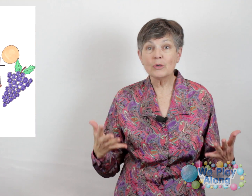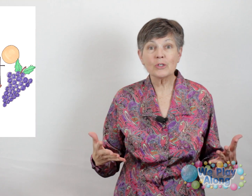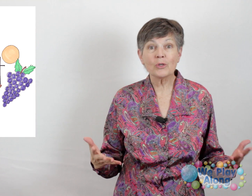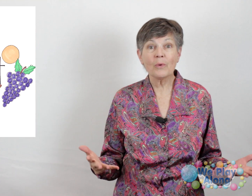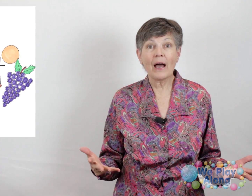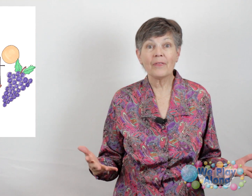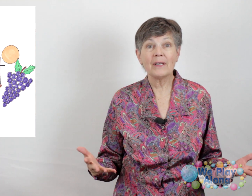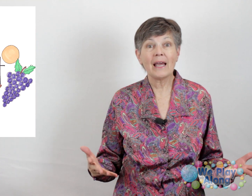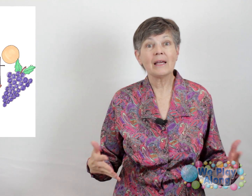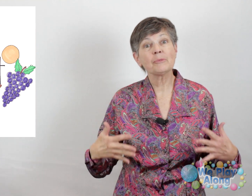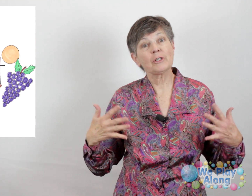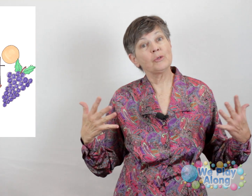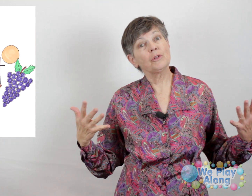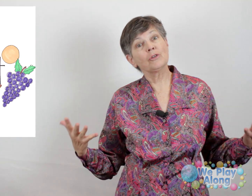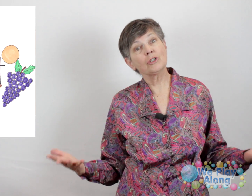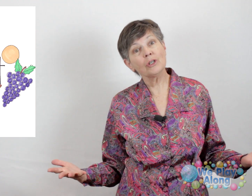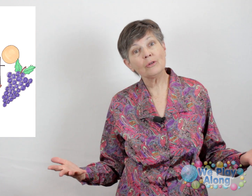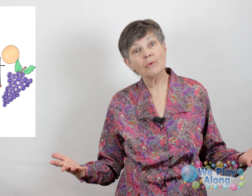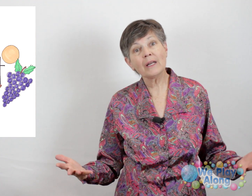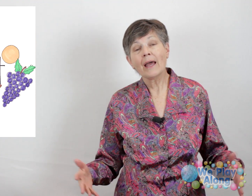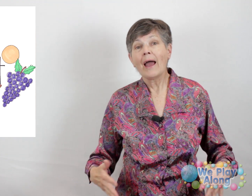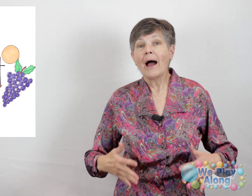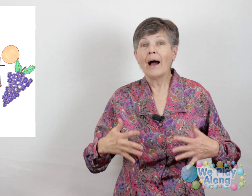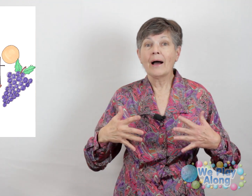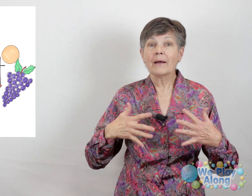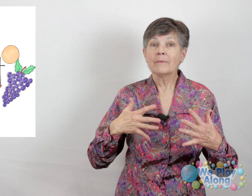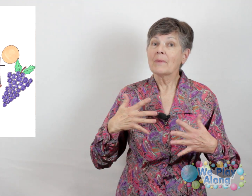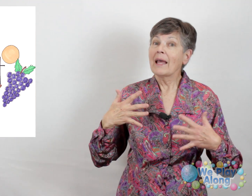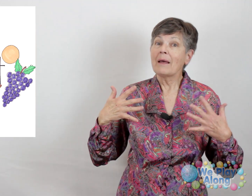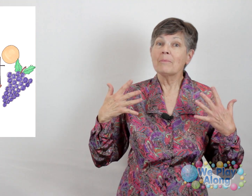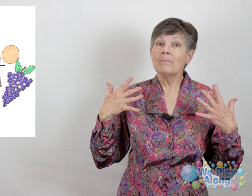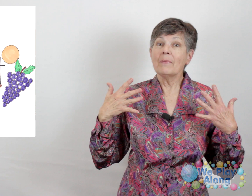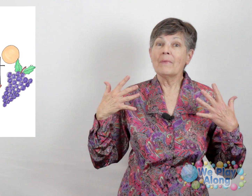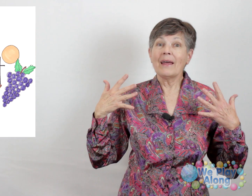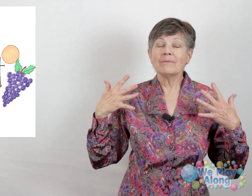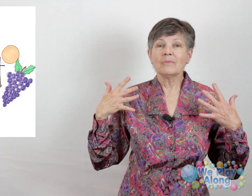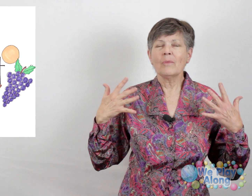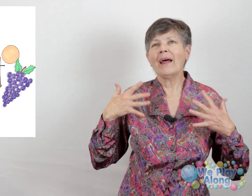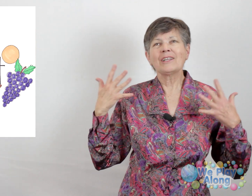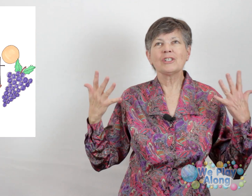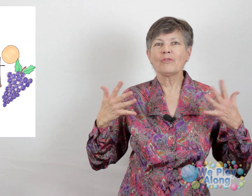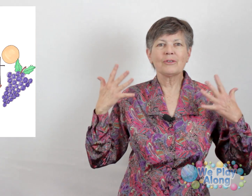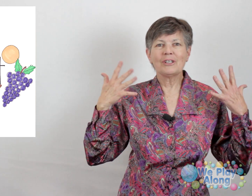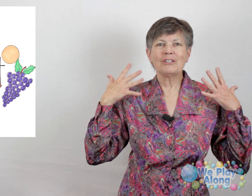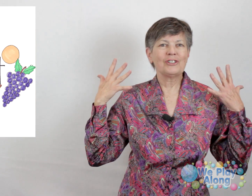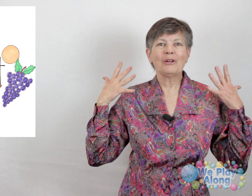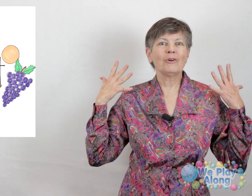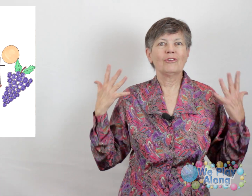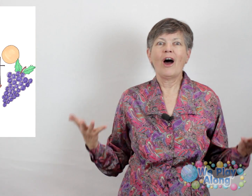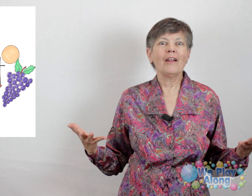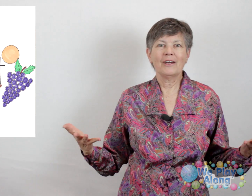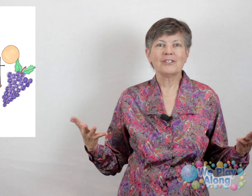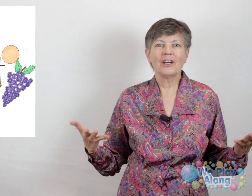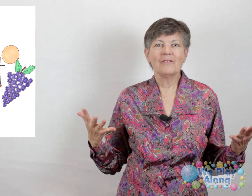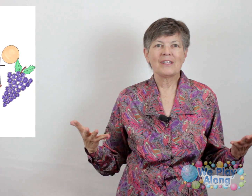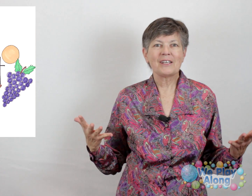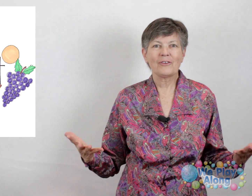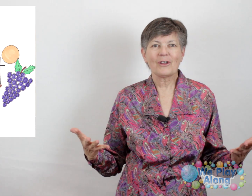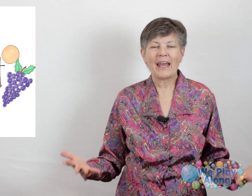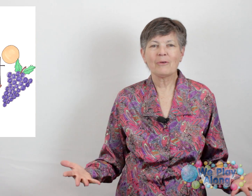use throughout the day, especially with your children. Well, and just for general knowledge of this other language,